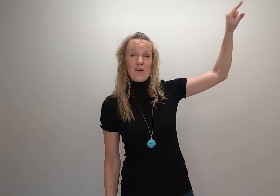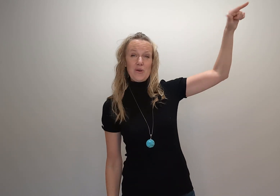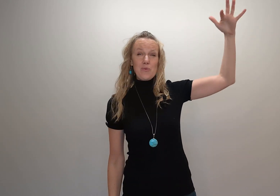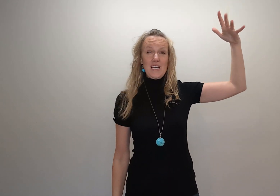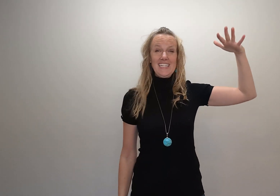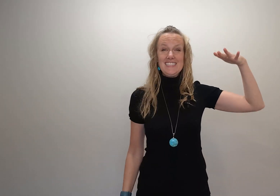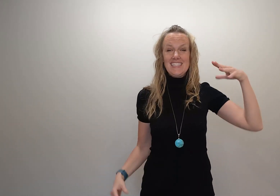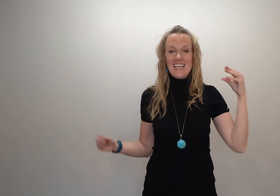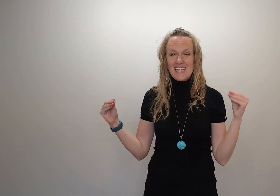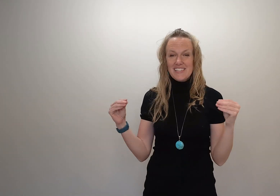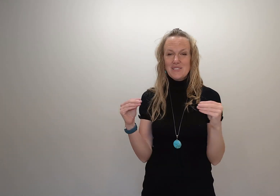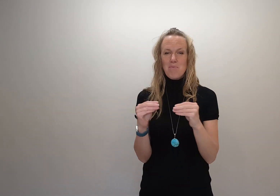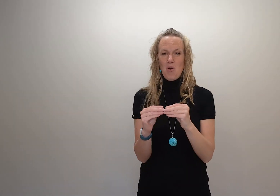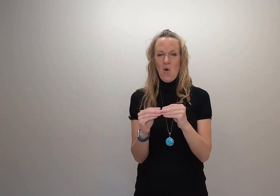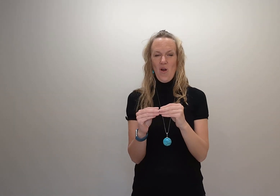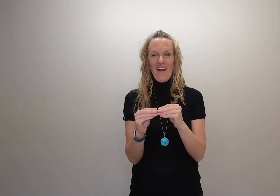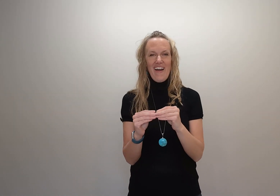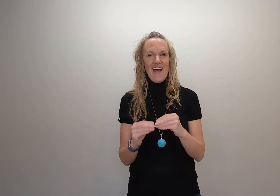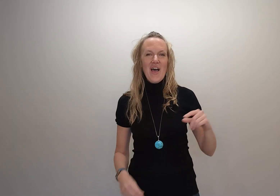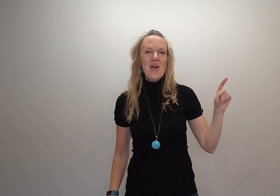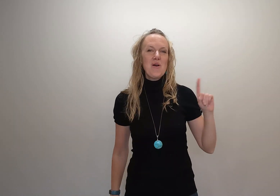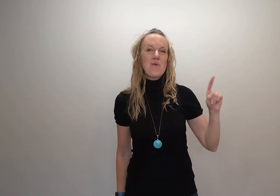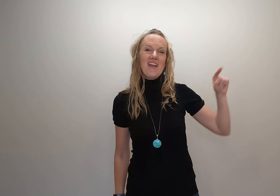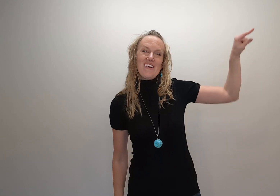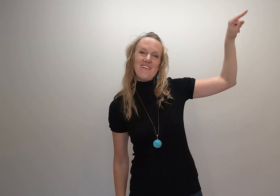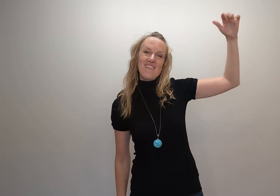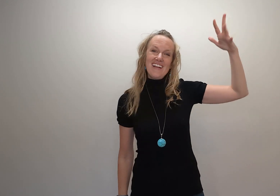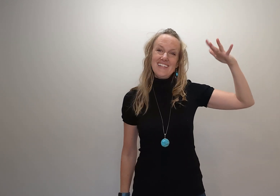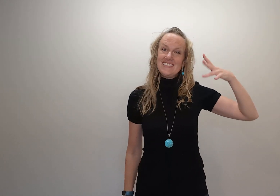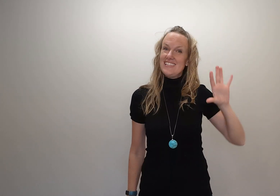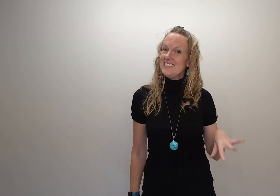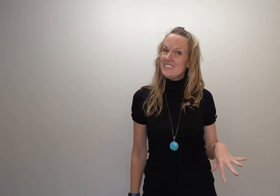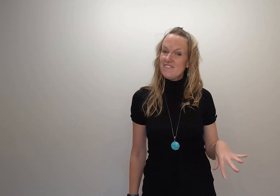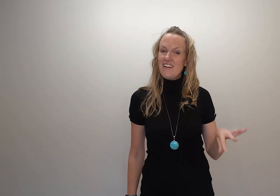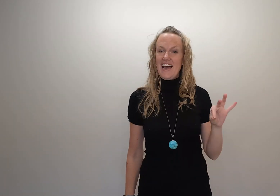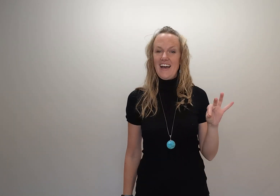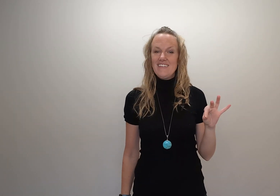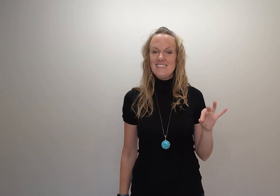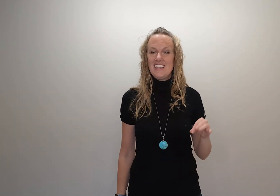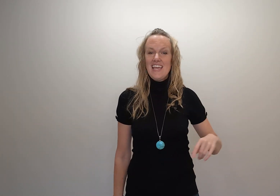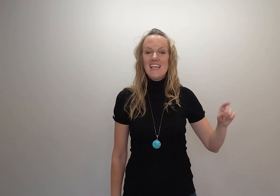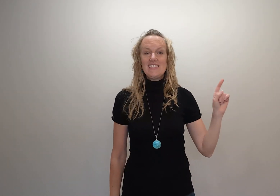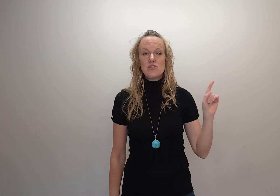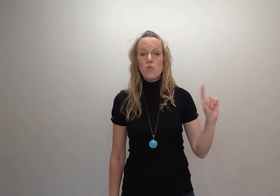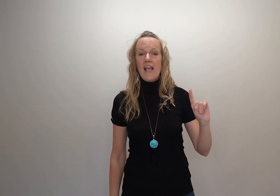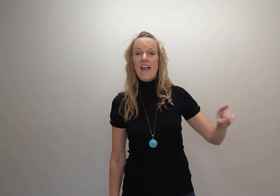your grace is more. Where grace is found is